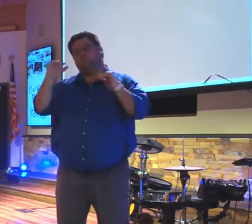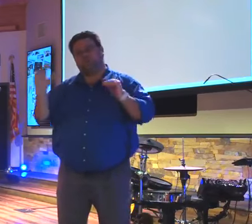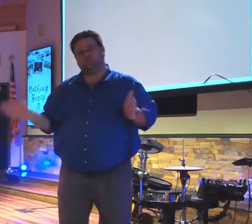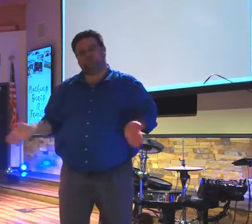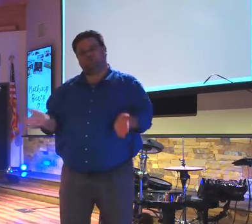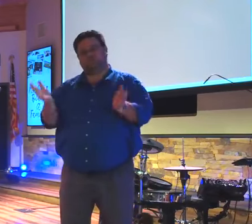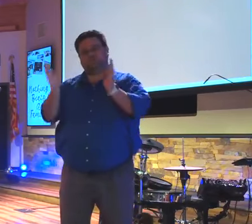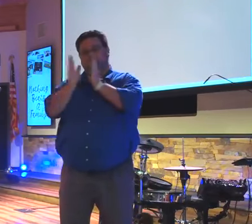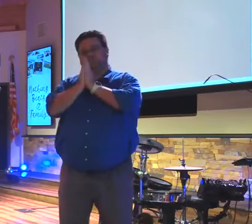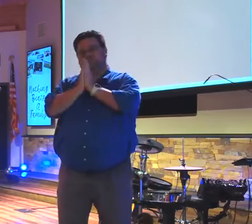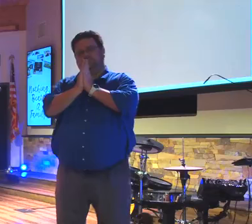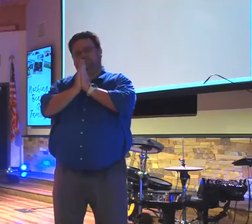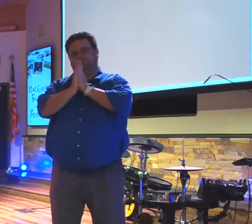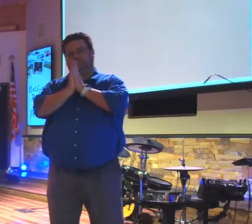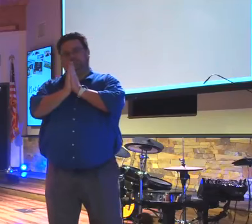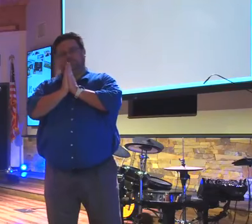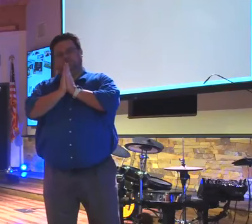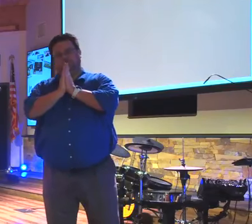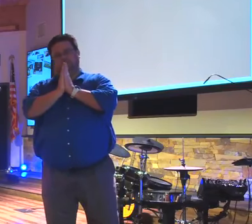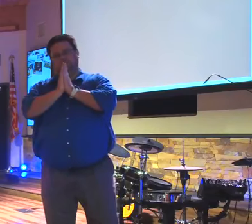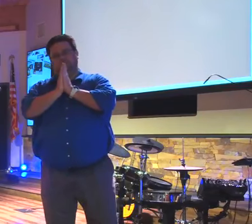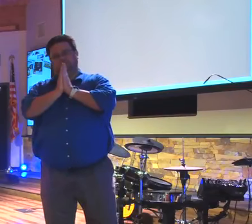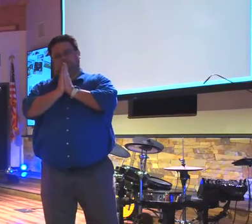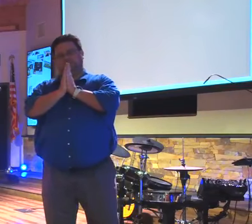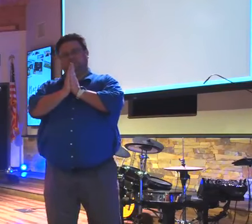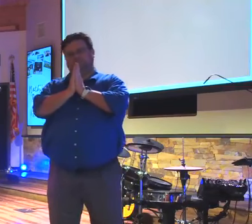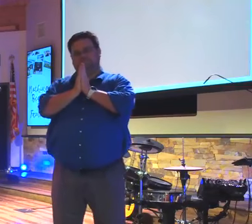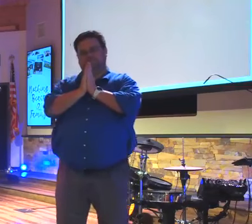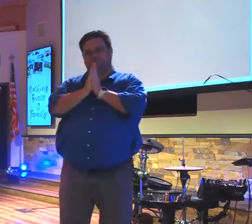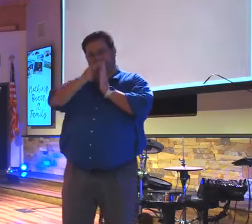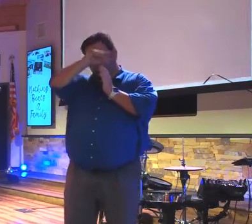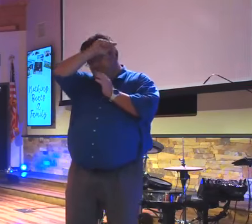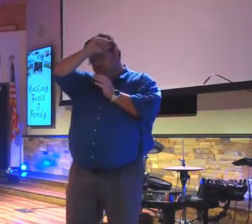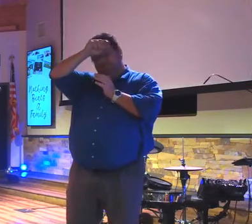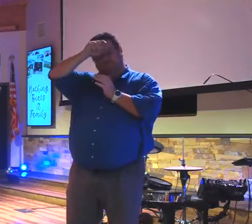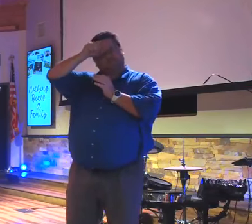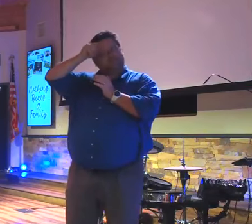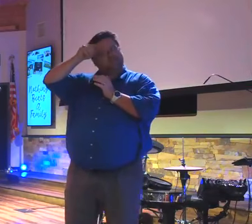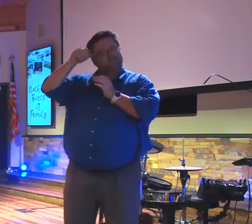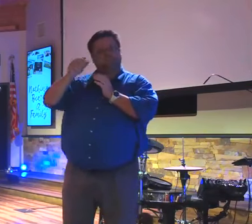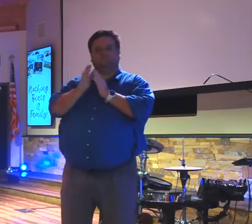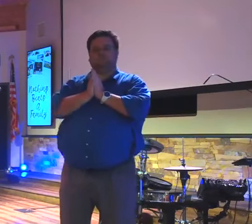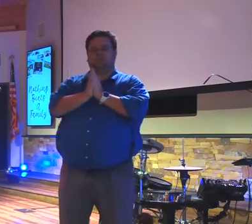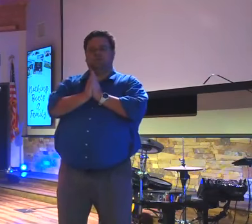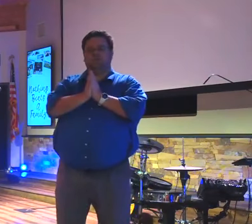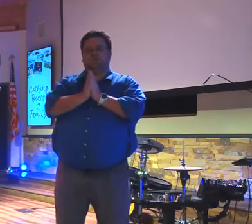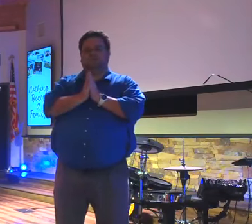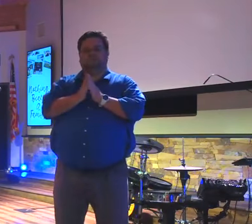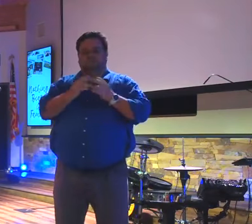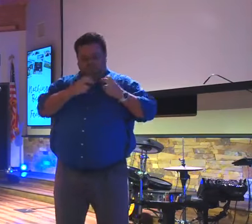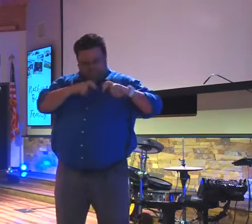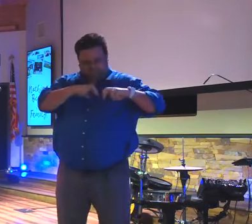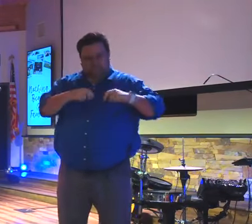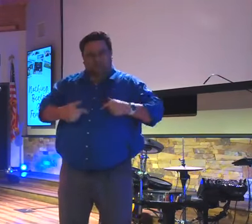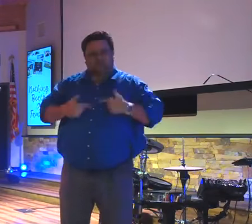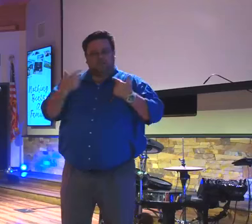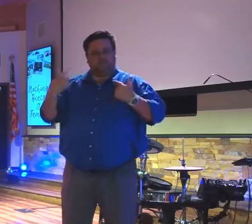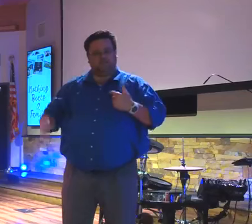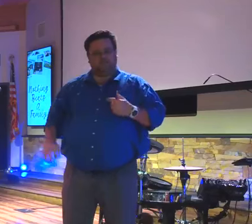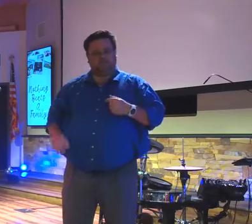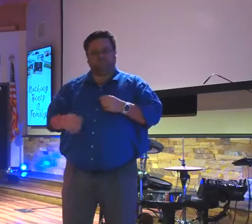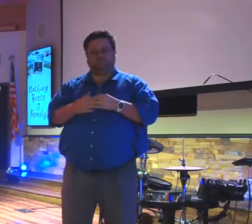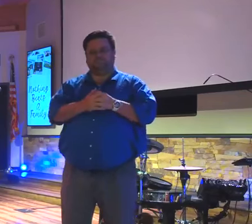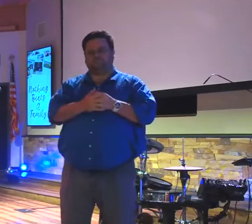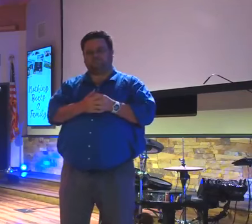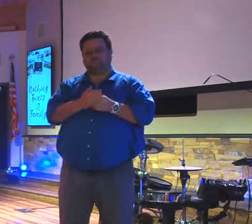Let's go to Him in prayer right now. With our heads bowed and with our eyes closed. You know, as you look at your own life, there may have been some of that